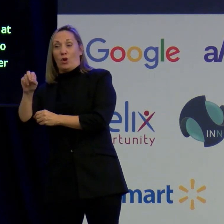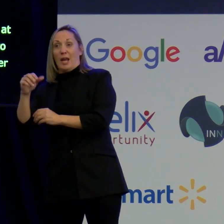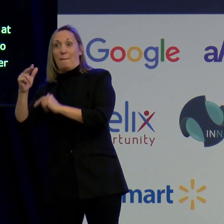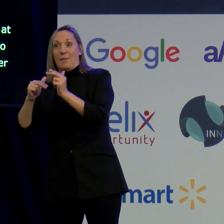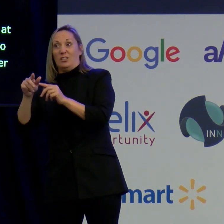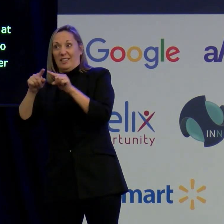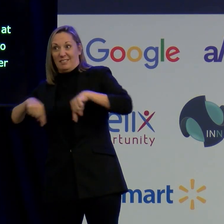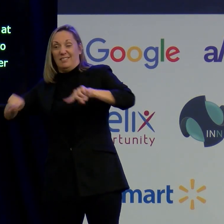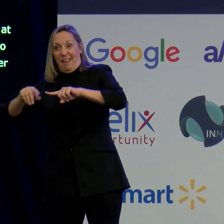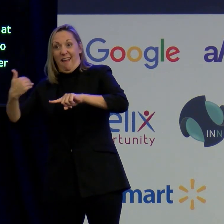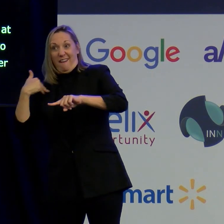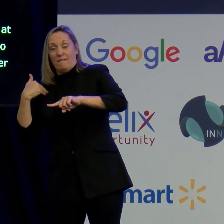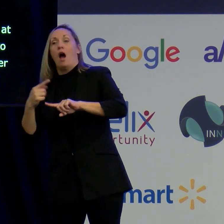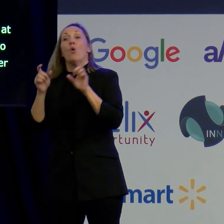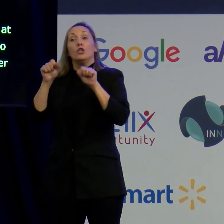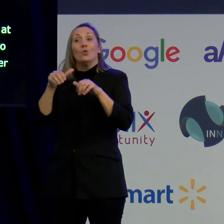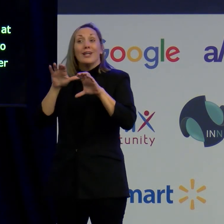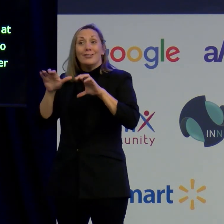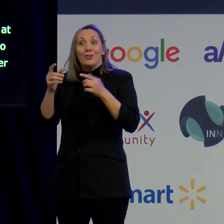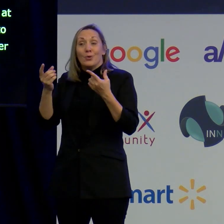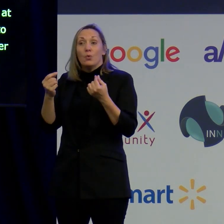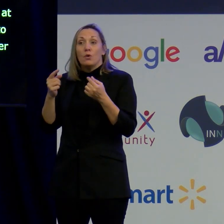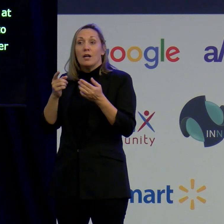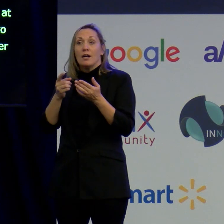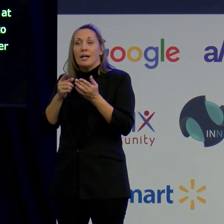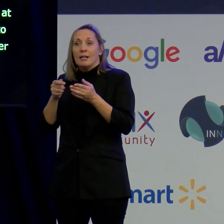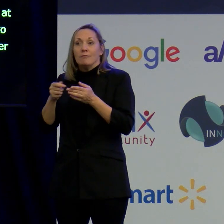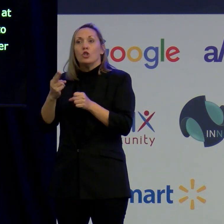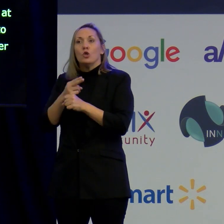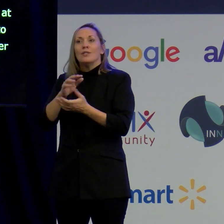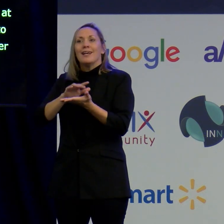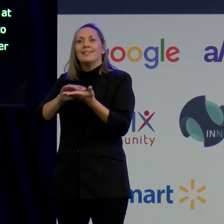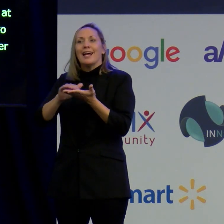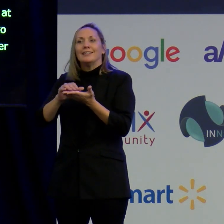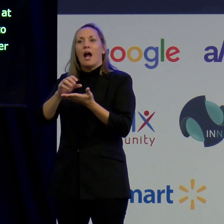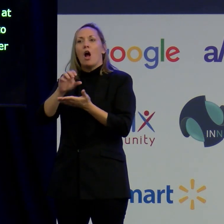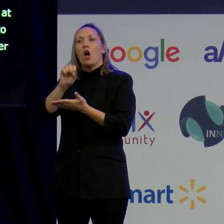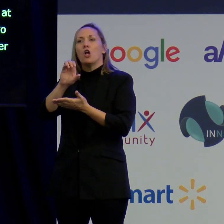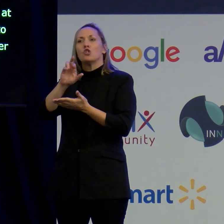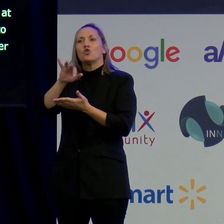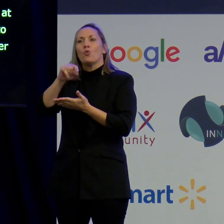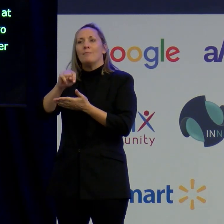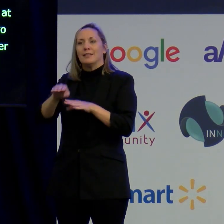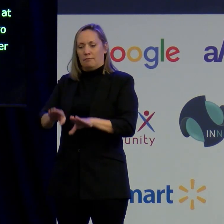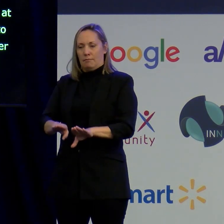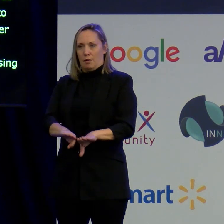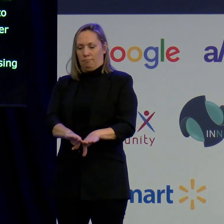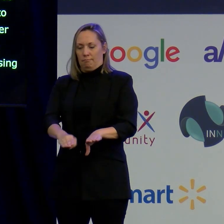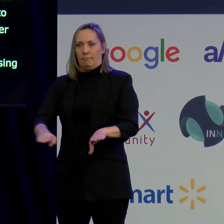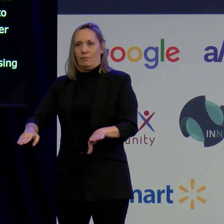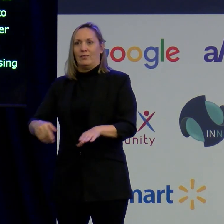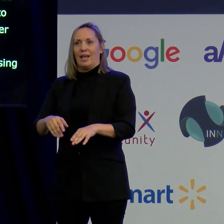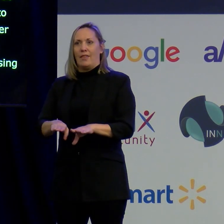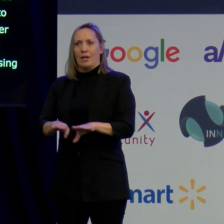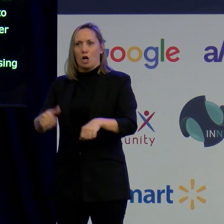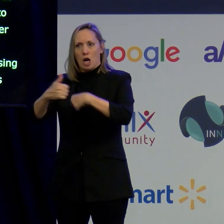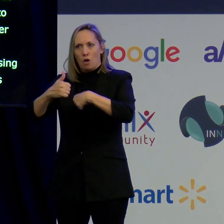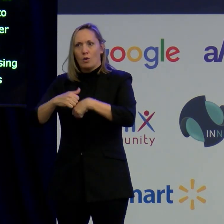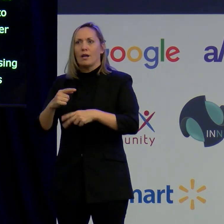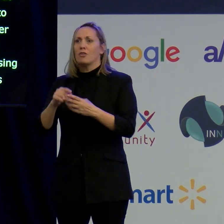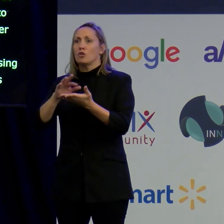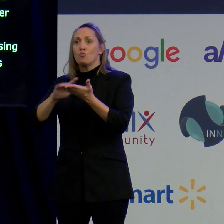you're able to do is navigate using tactile strips in the concrete. There's Braille maps. There is